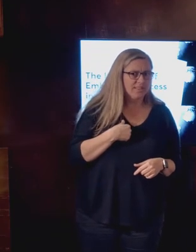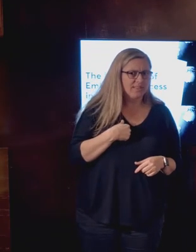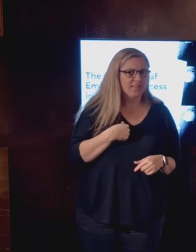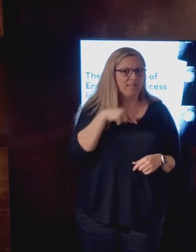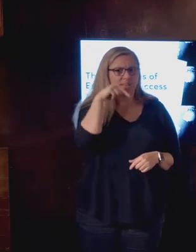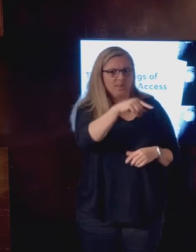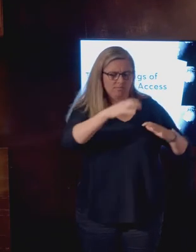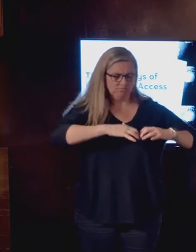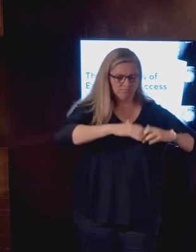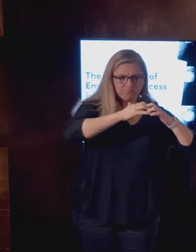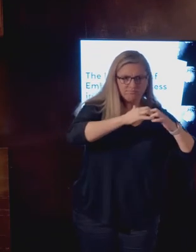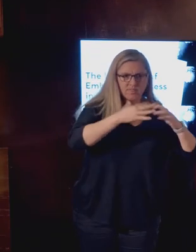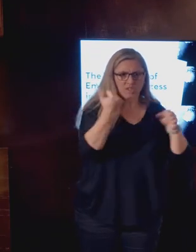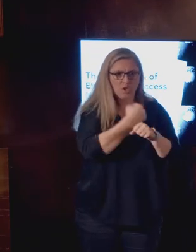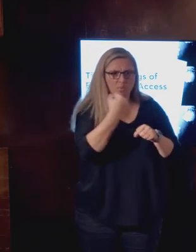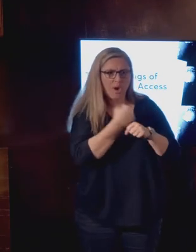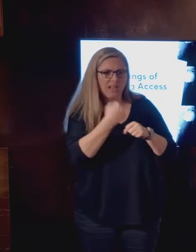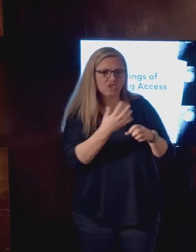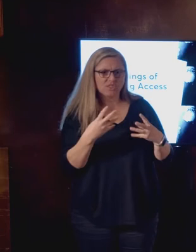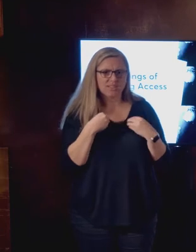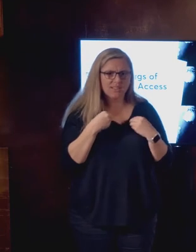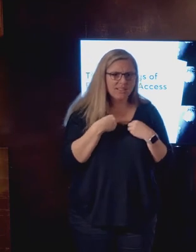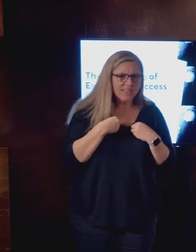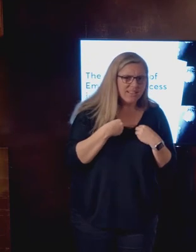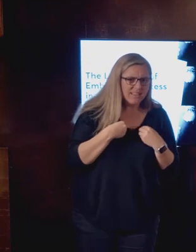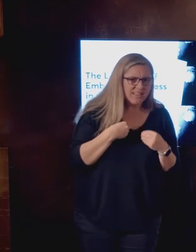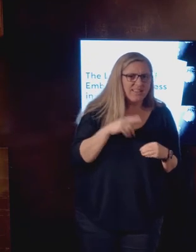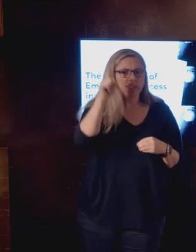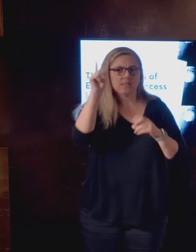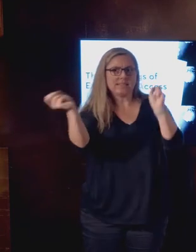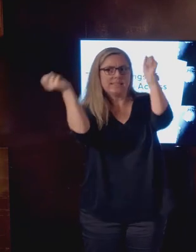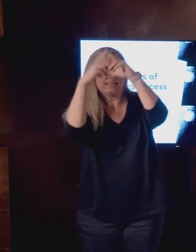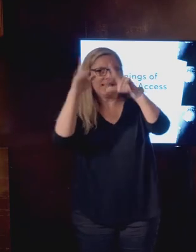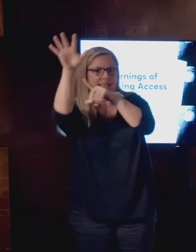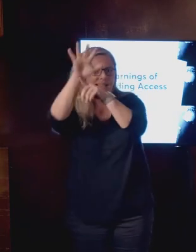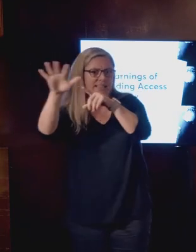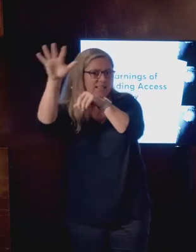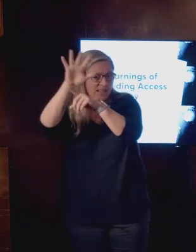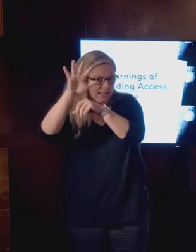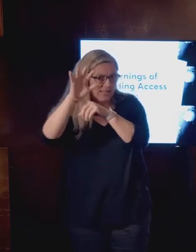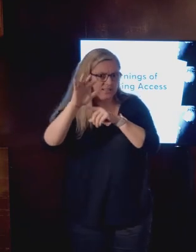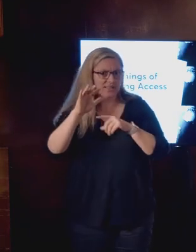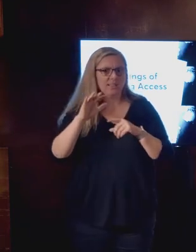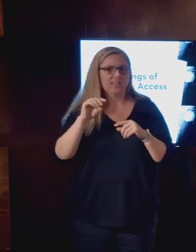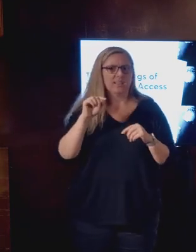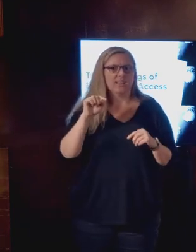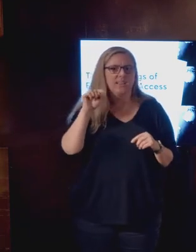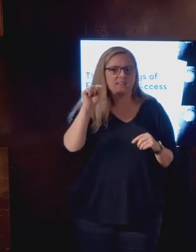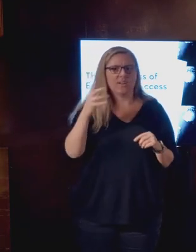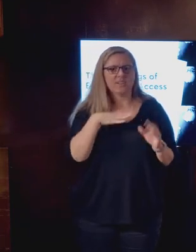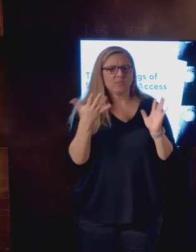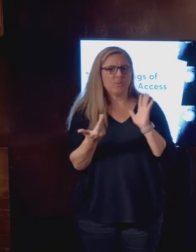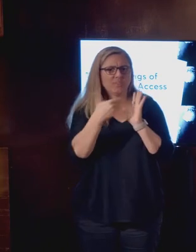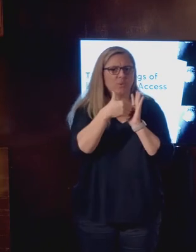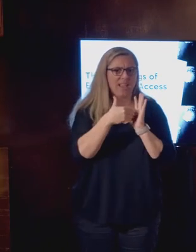I co-founded a small production company based in Gadigal land up in Sydney. And I just want to kind of like add